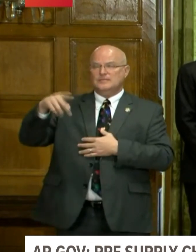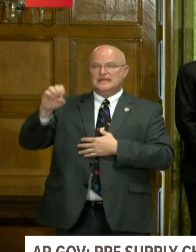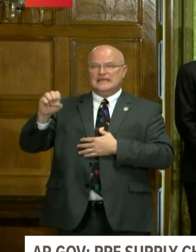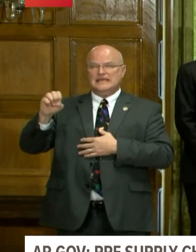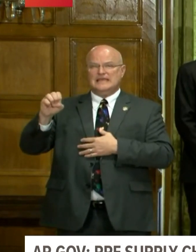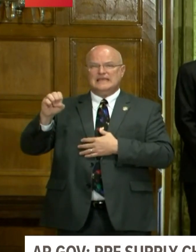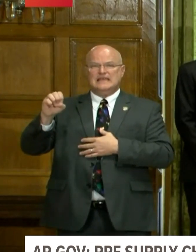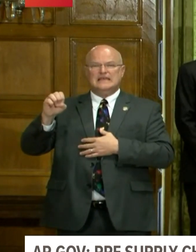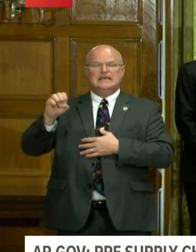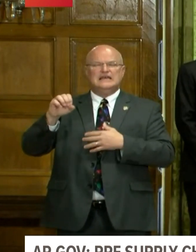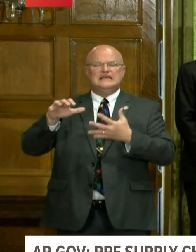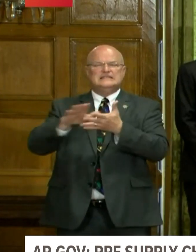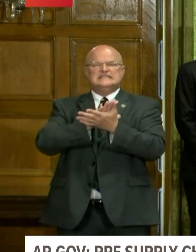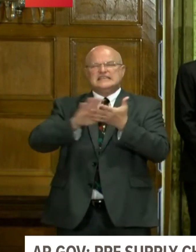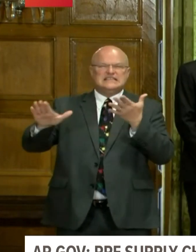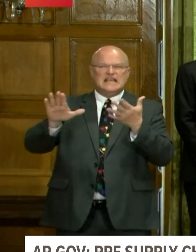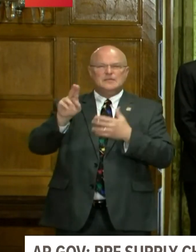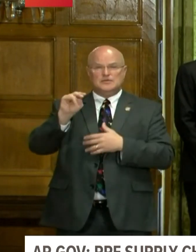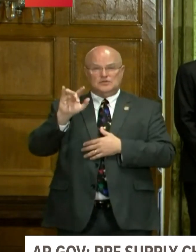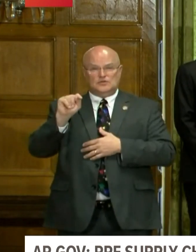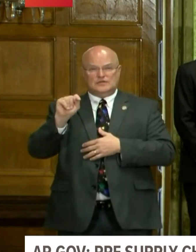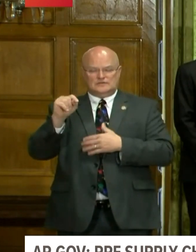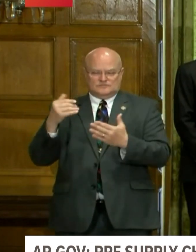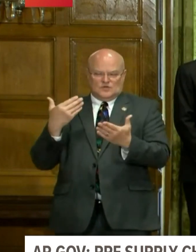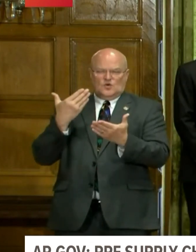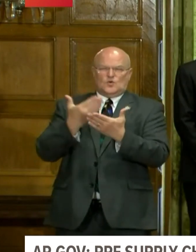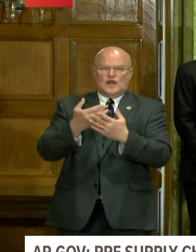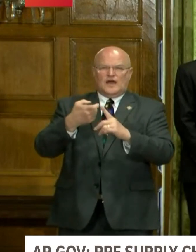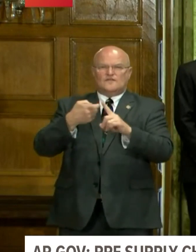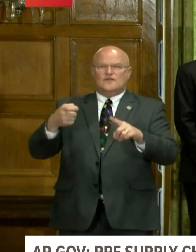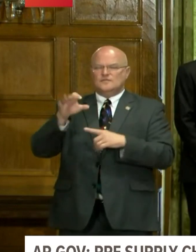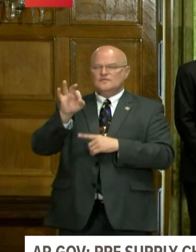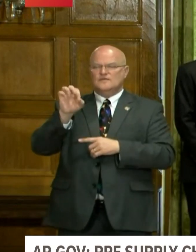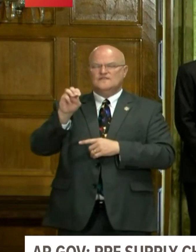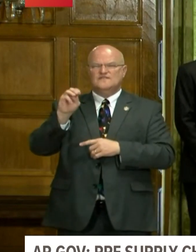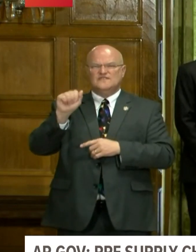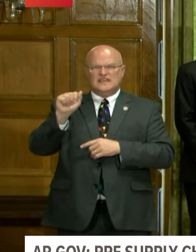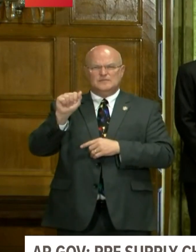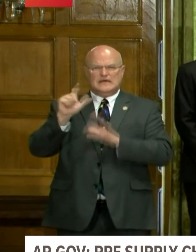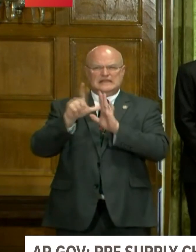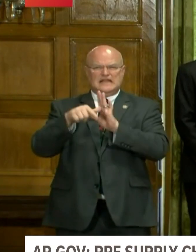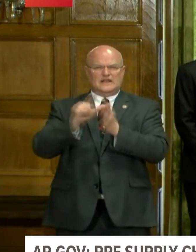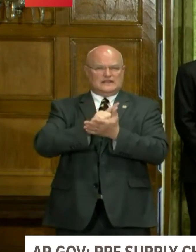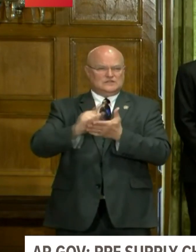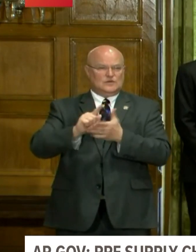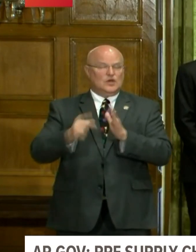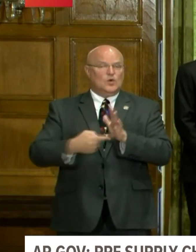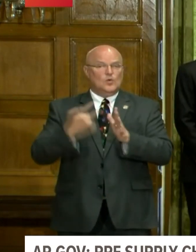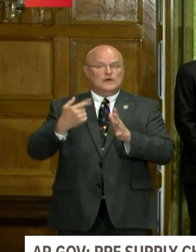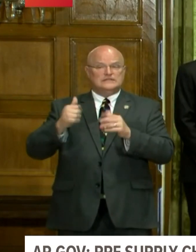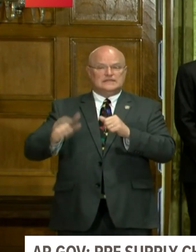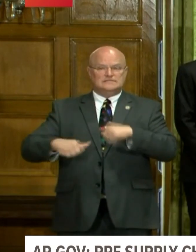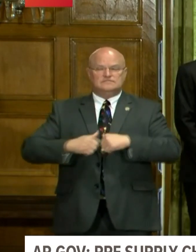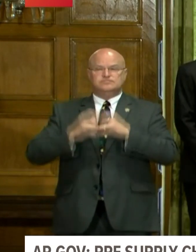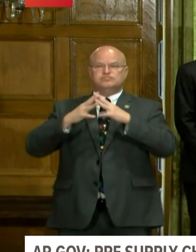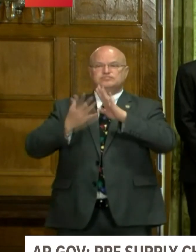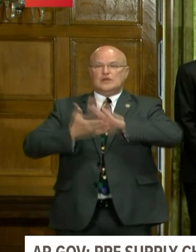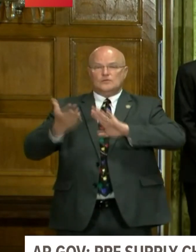PPE decontamination unit we're expecting to arrive from FEMA in the state later this week. Once that's